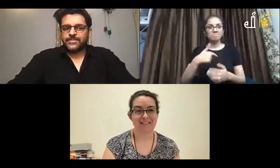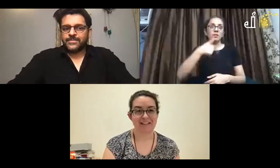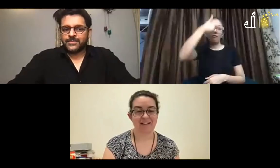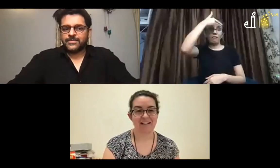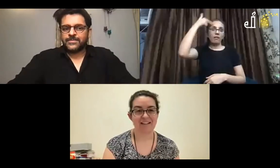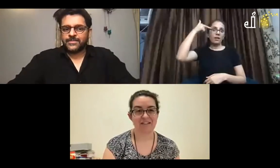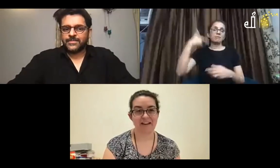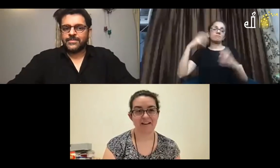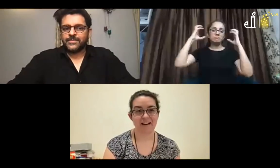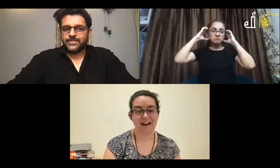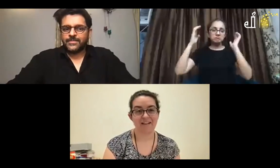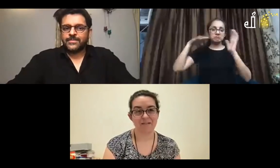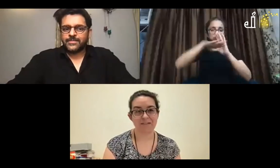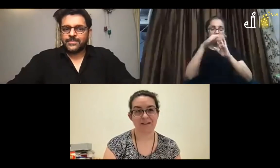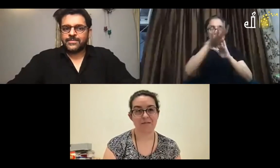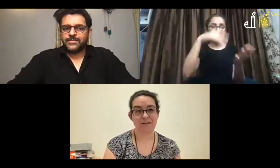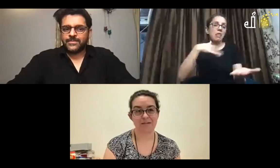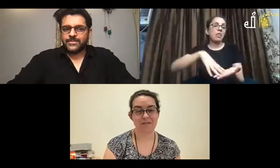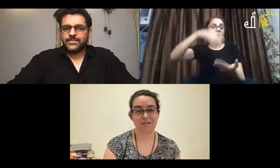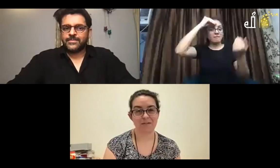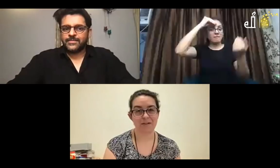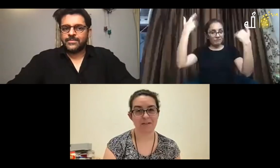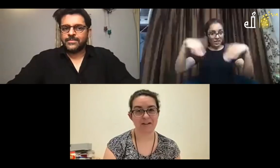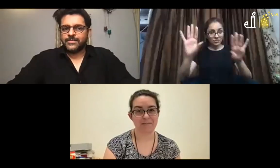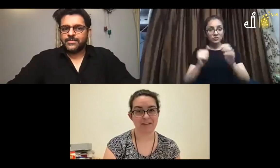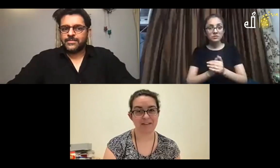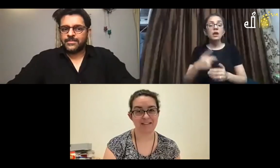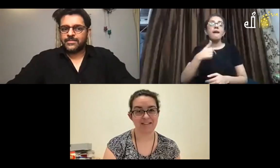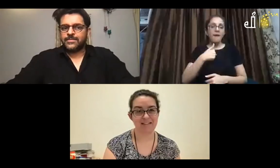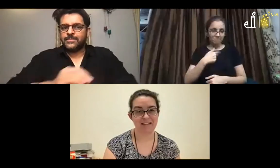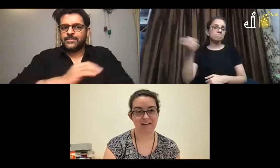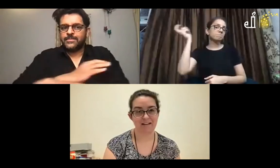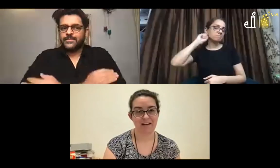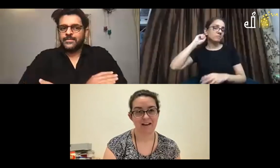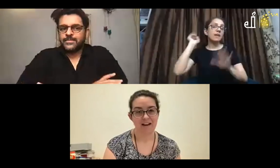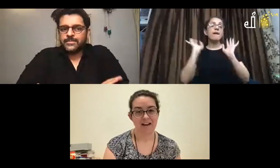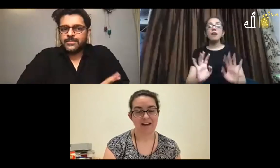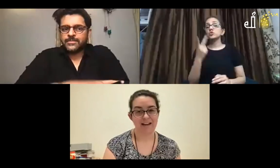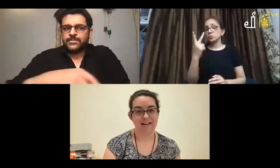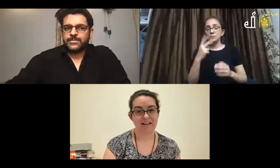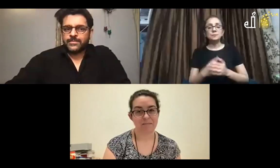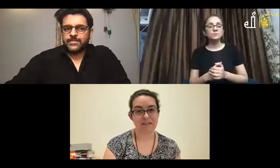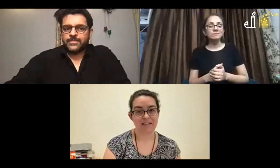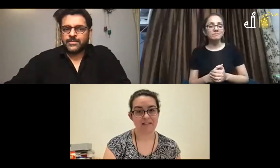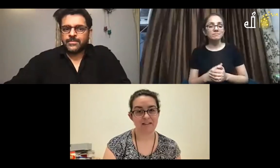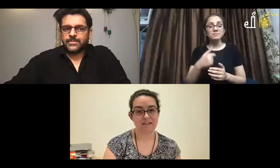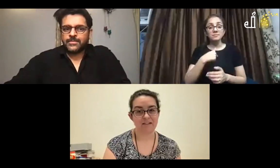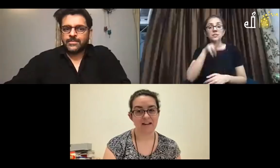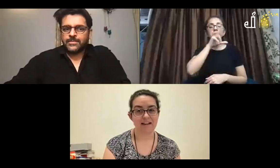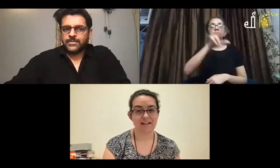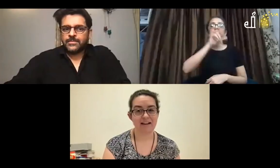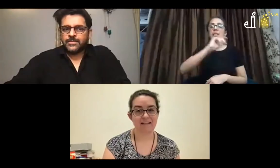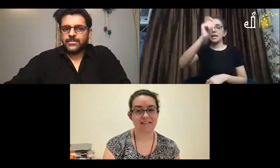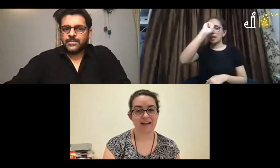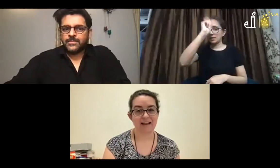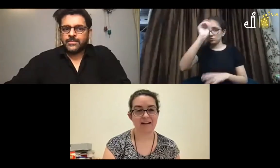to study audiology there. I also used 2 cochlear implants to hear, and I speak English